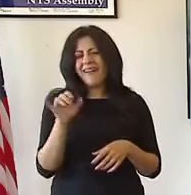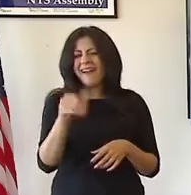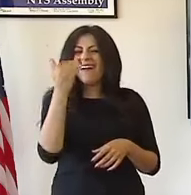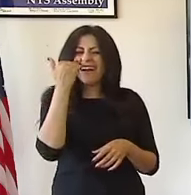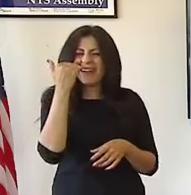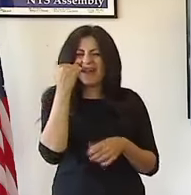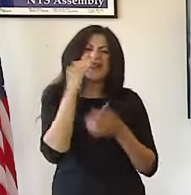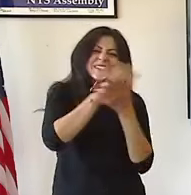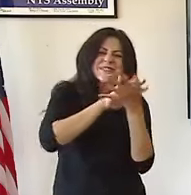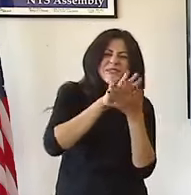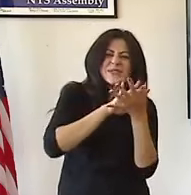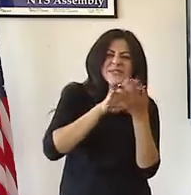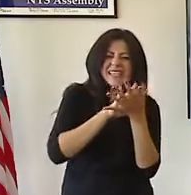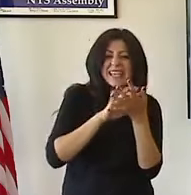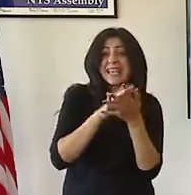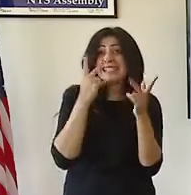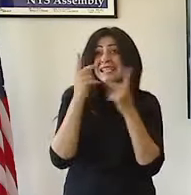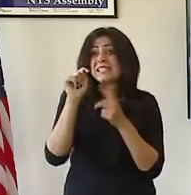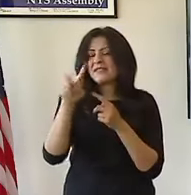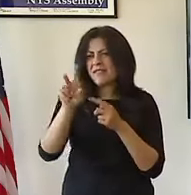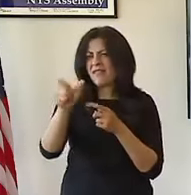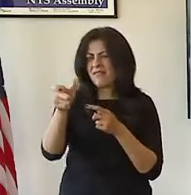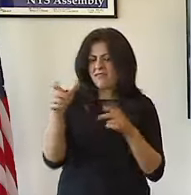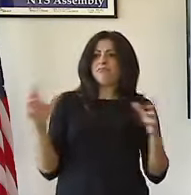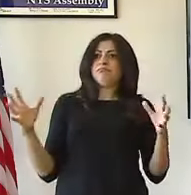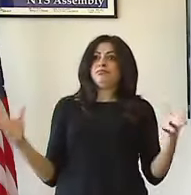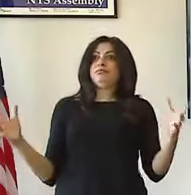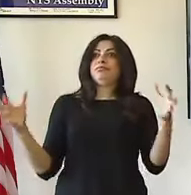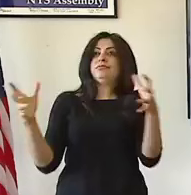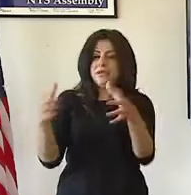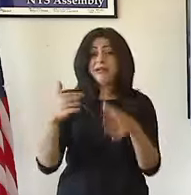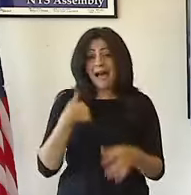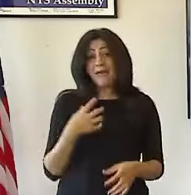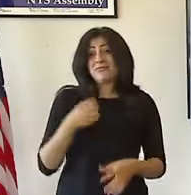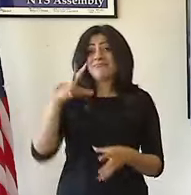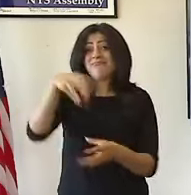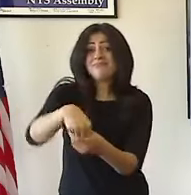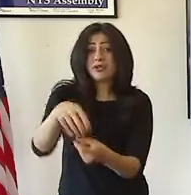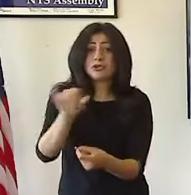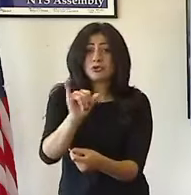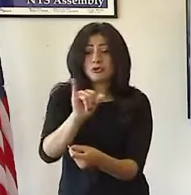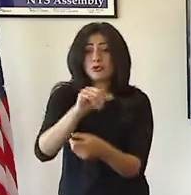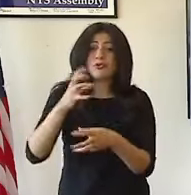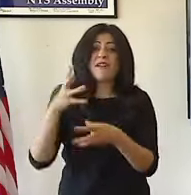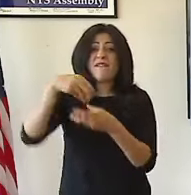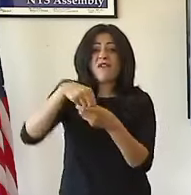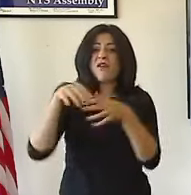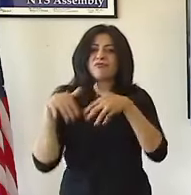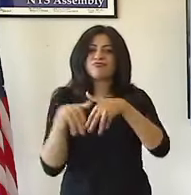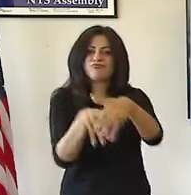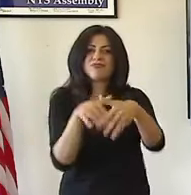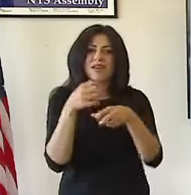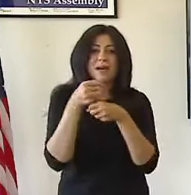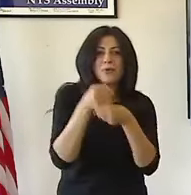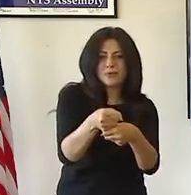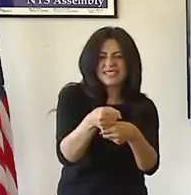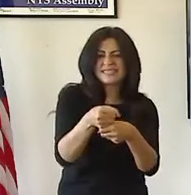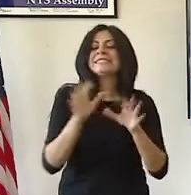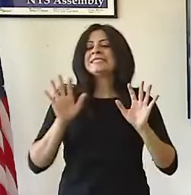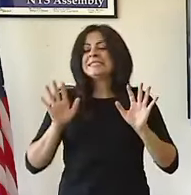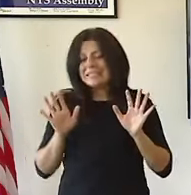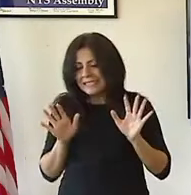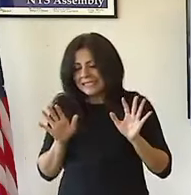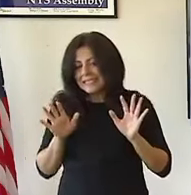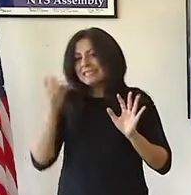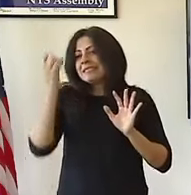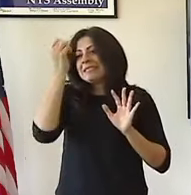it is confusing because on television you see, and even you saw me participate in a protest. What I would offer to you, and again,